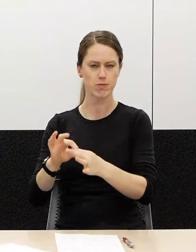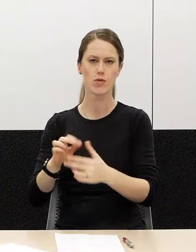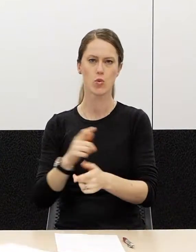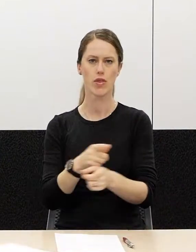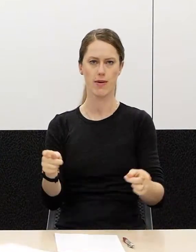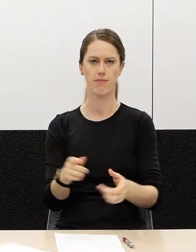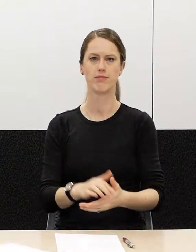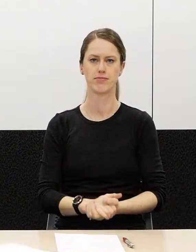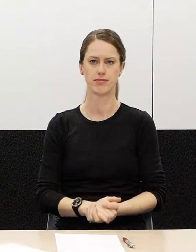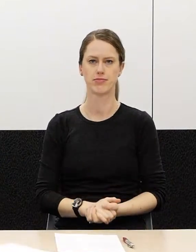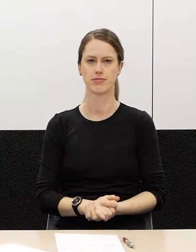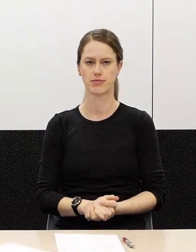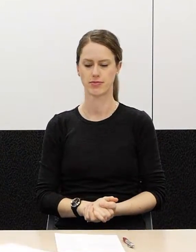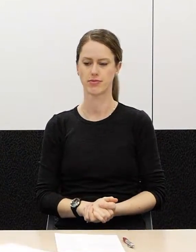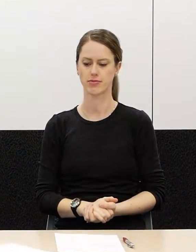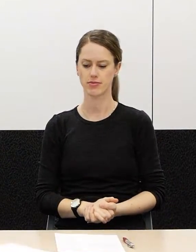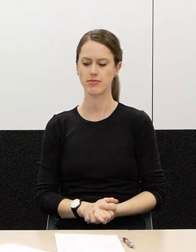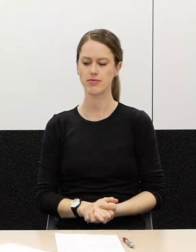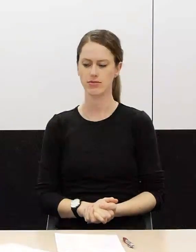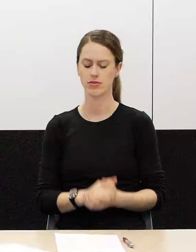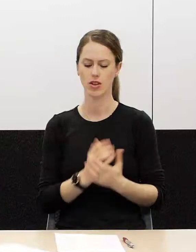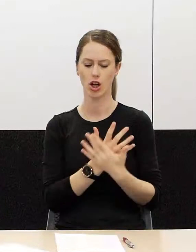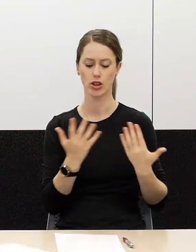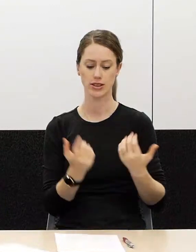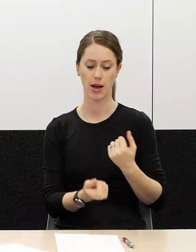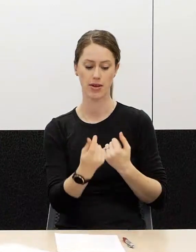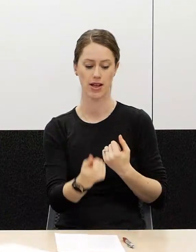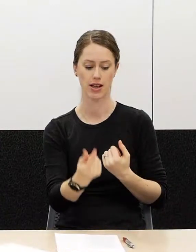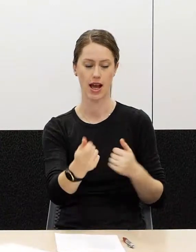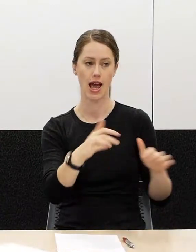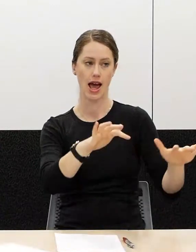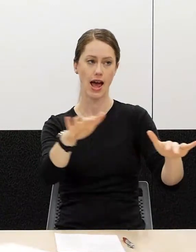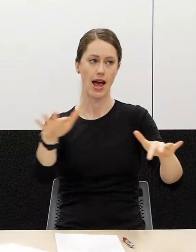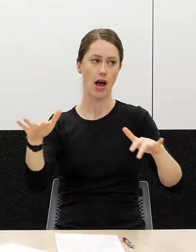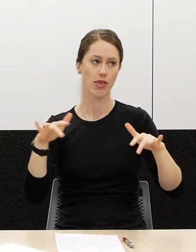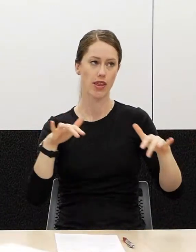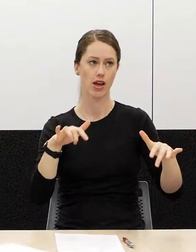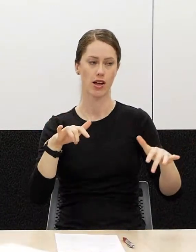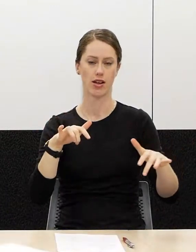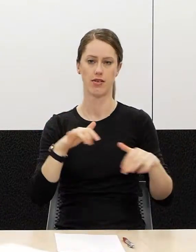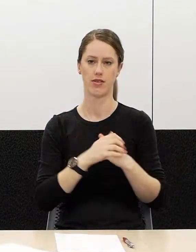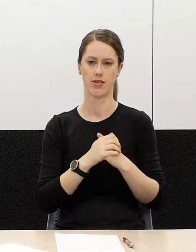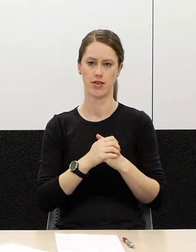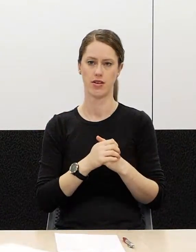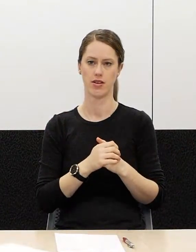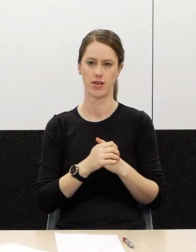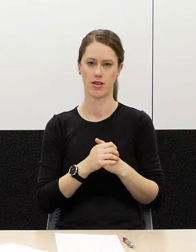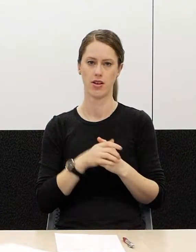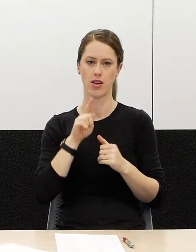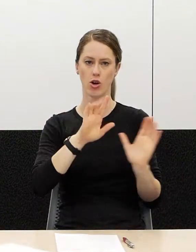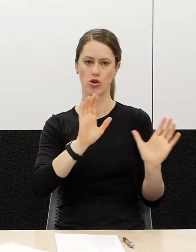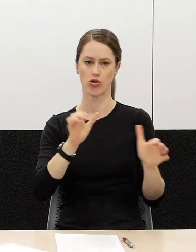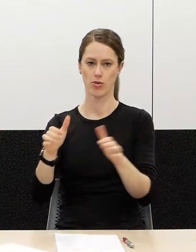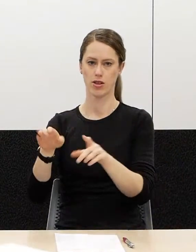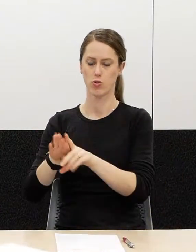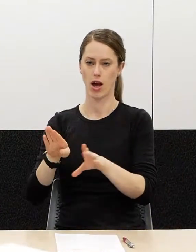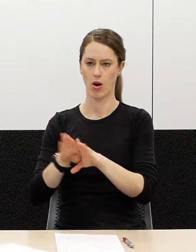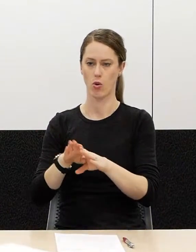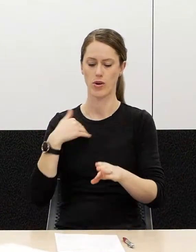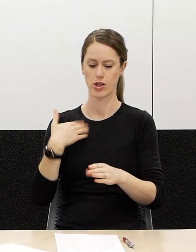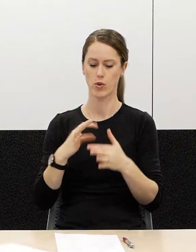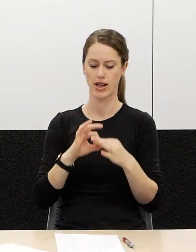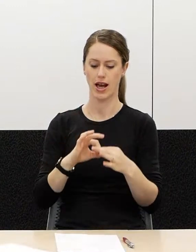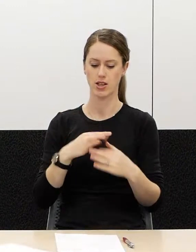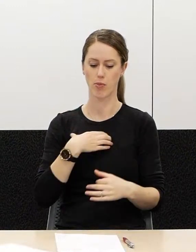closely with NGOs. So there's a lot happening out there and with those groups too that we need to sort of